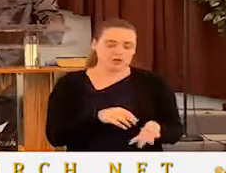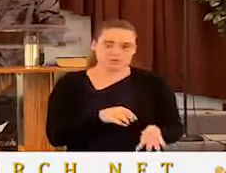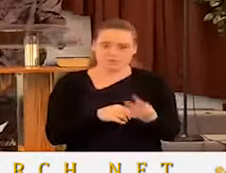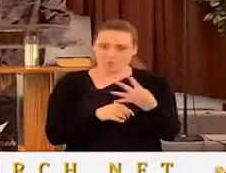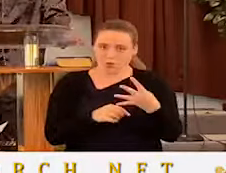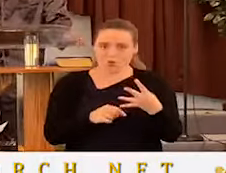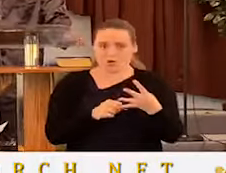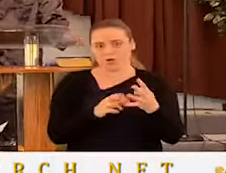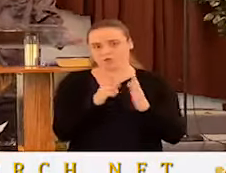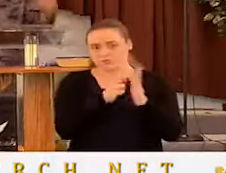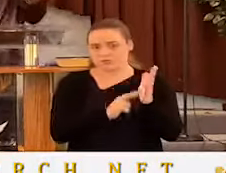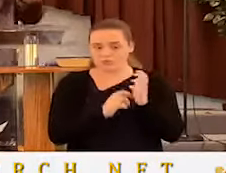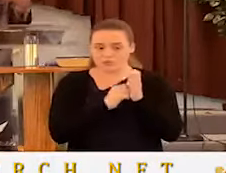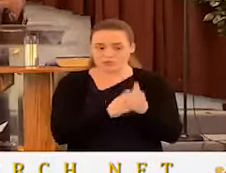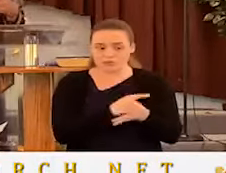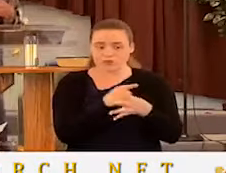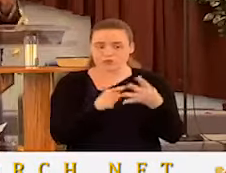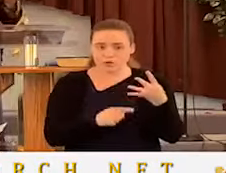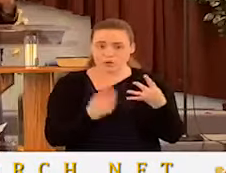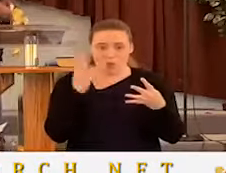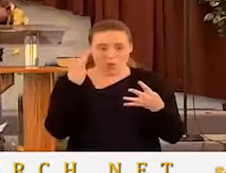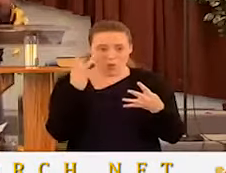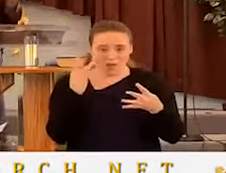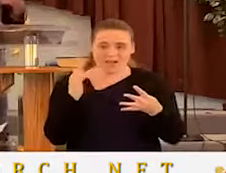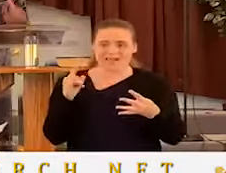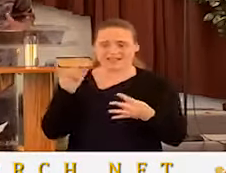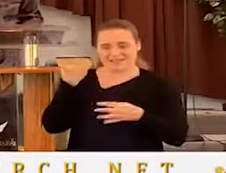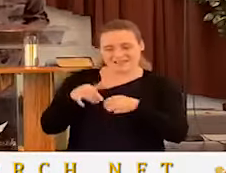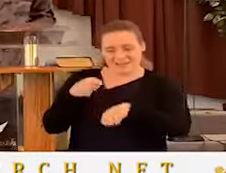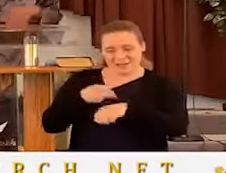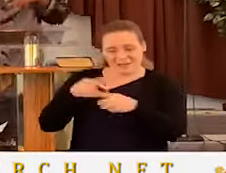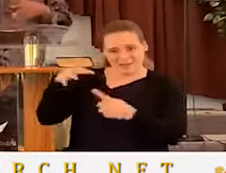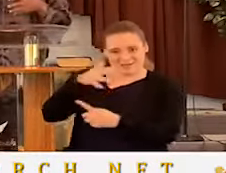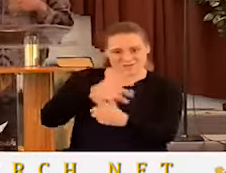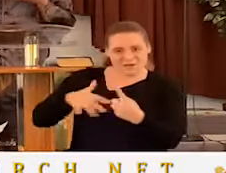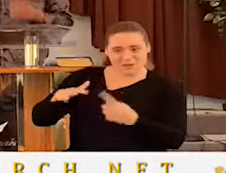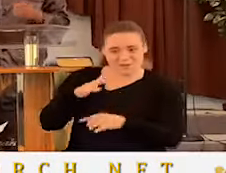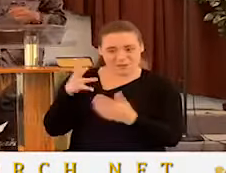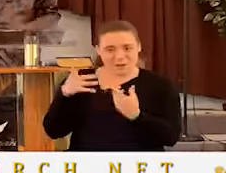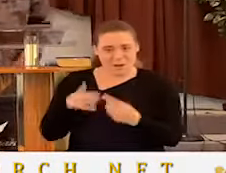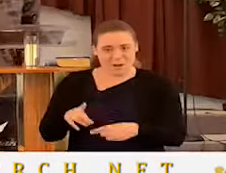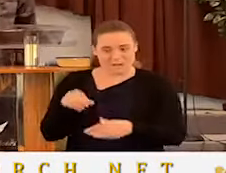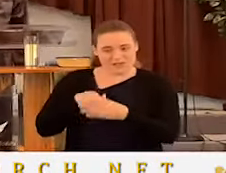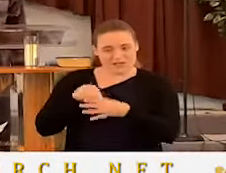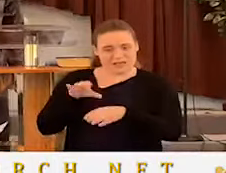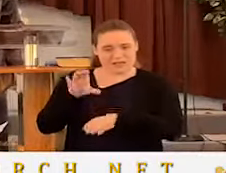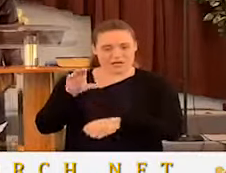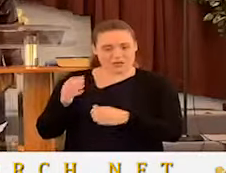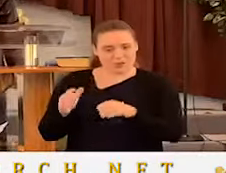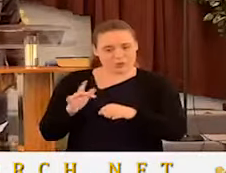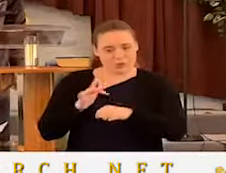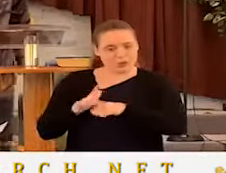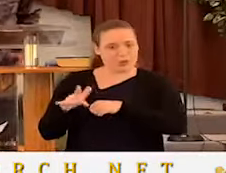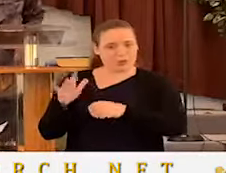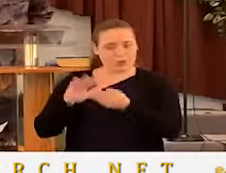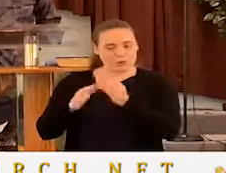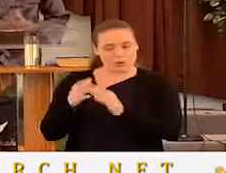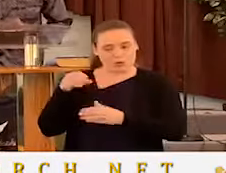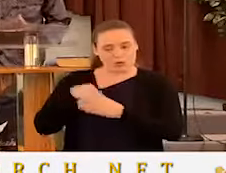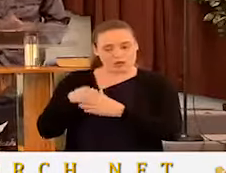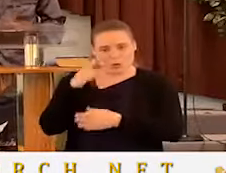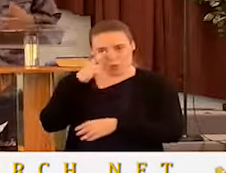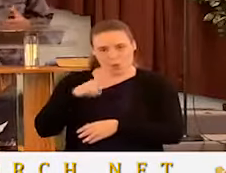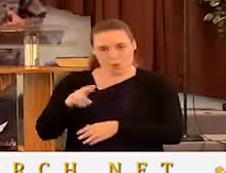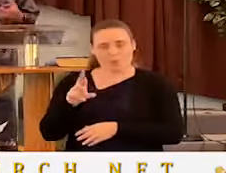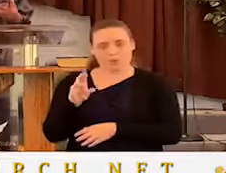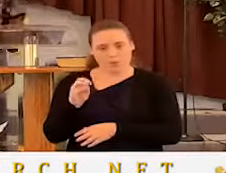four commandments because of the tension and volatile environment in the urban community of Rome. I